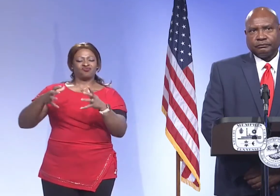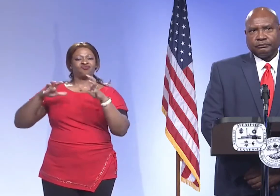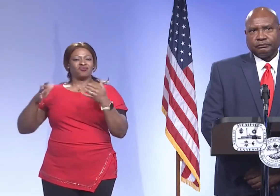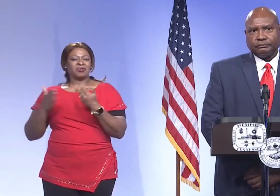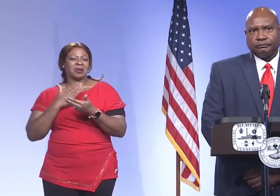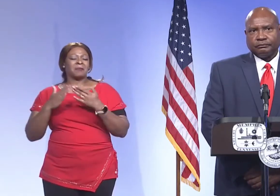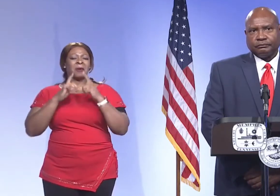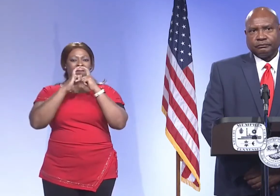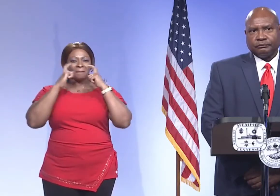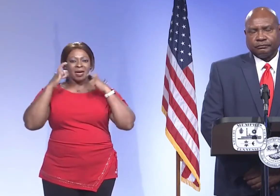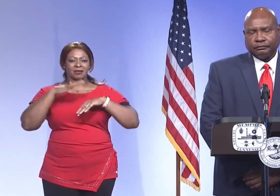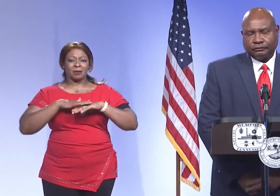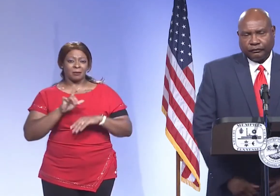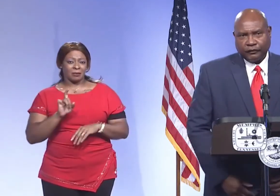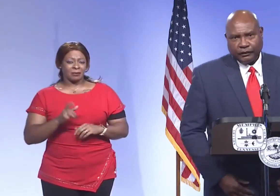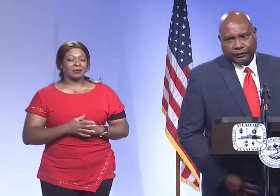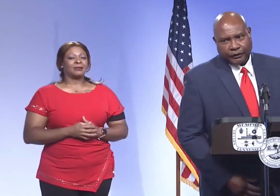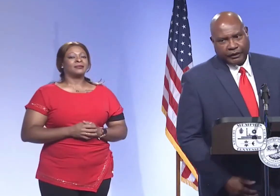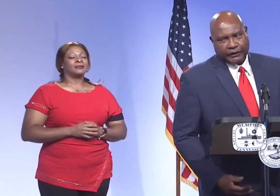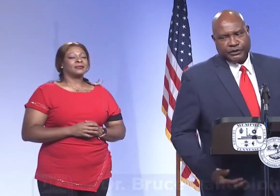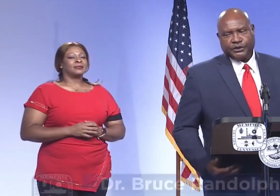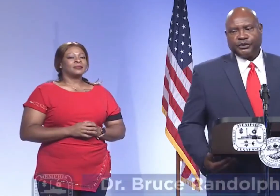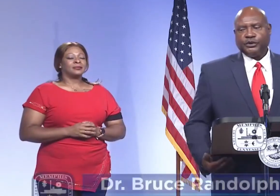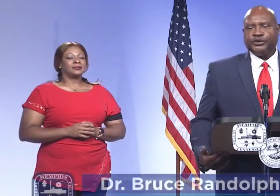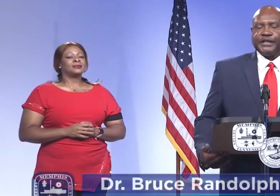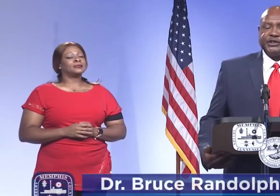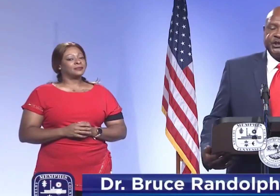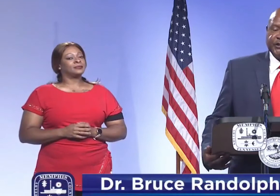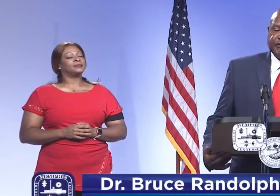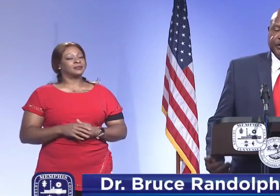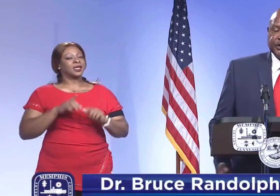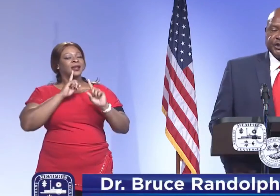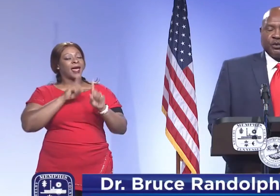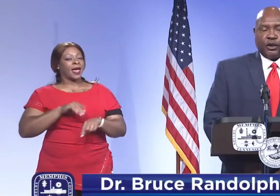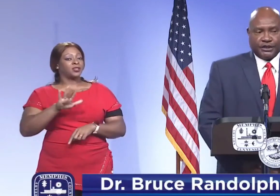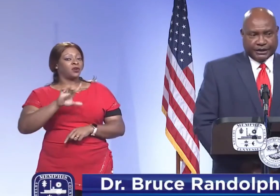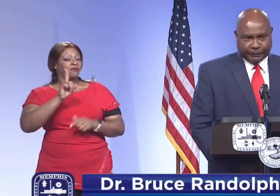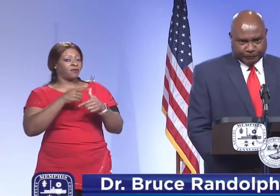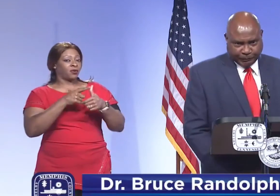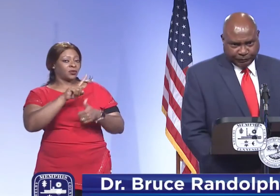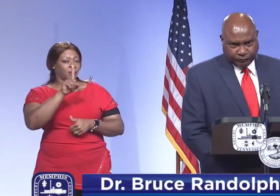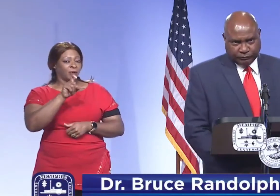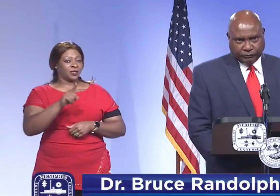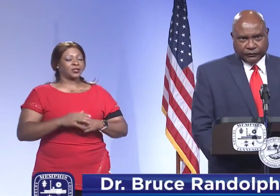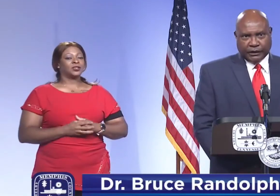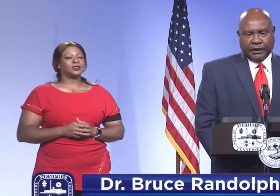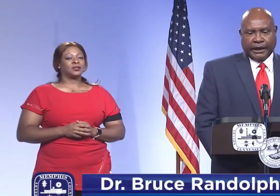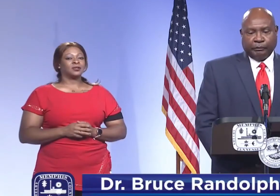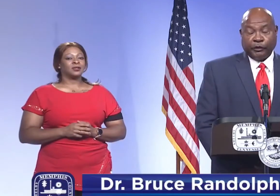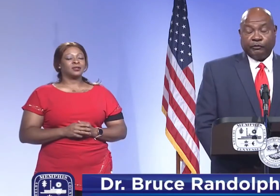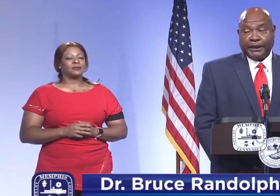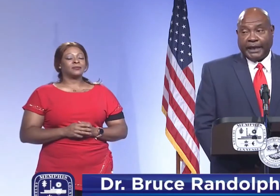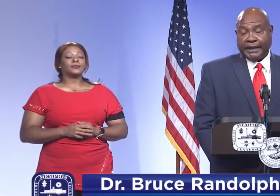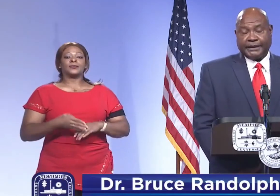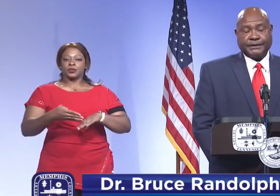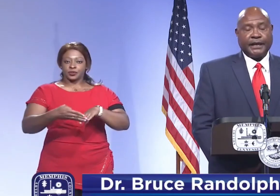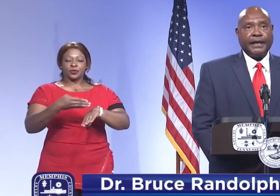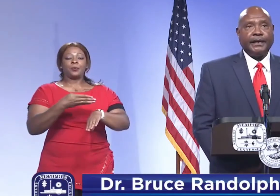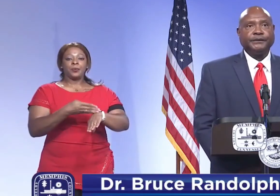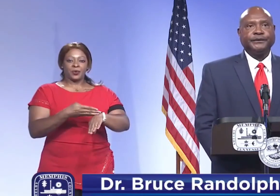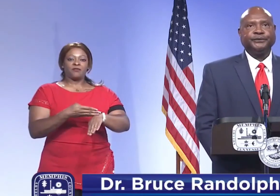if we wear a mask? Okay, to address your first question, improvement